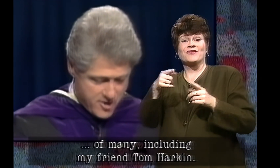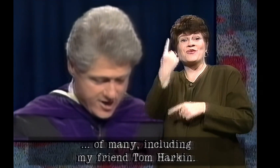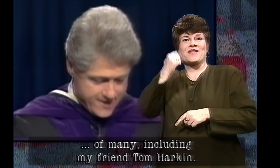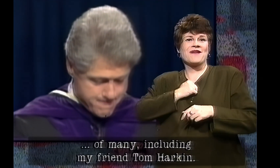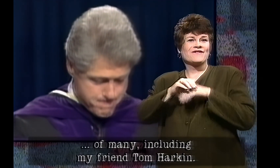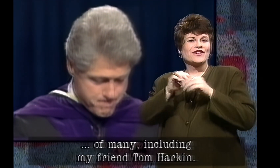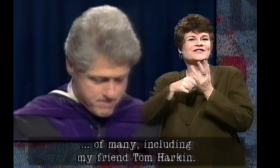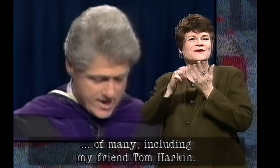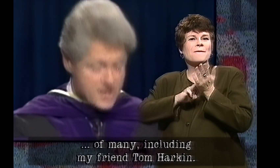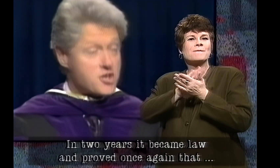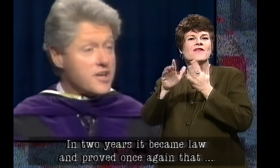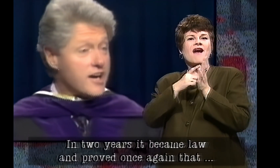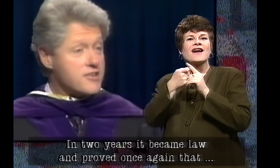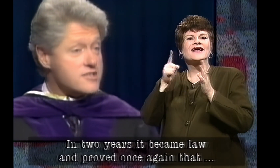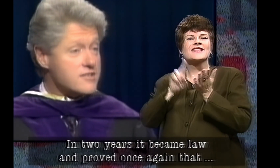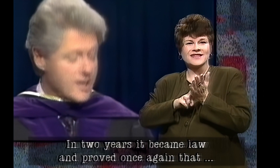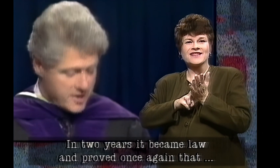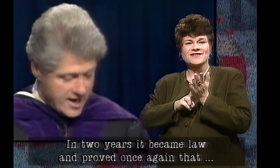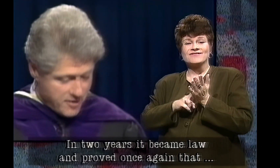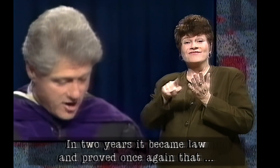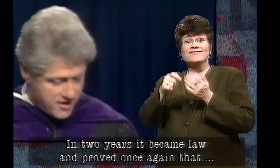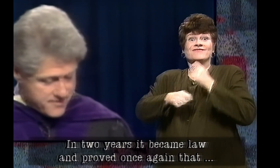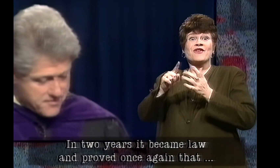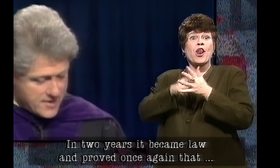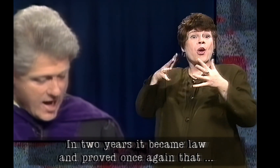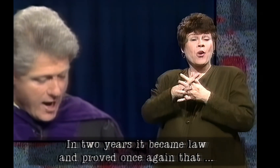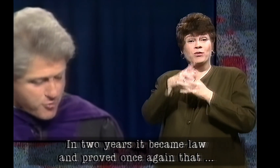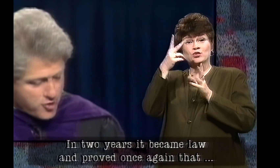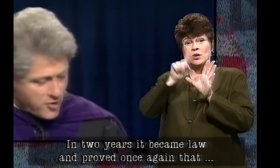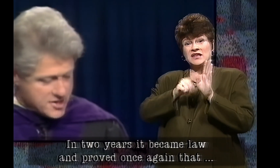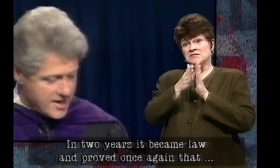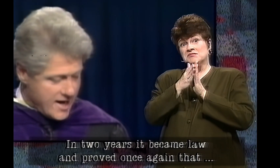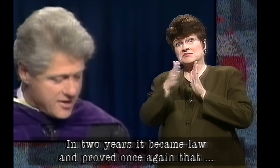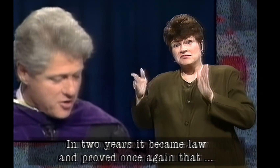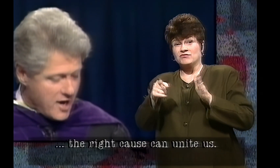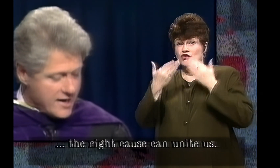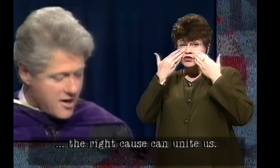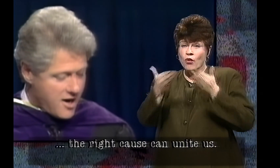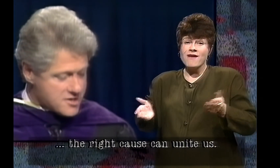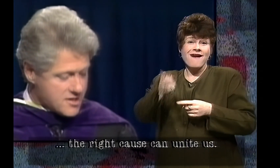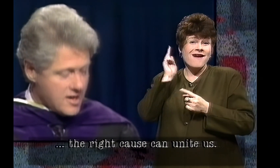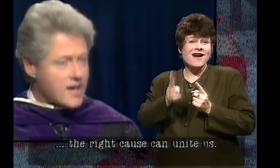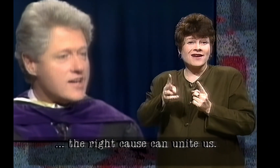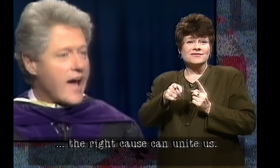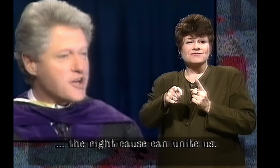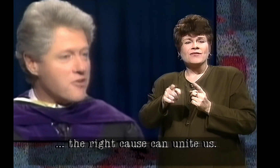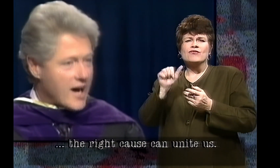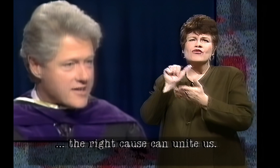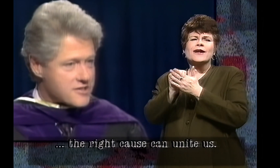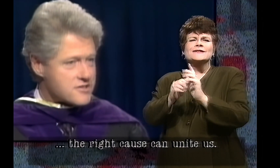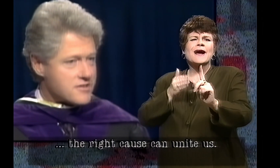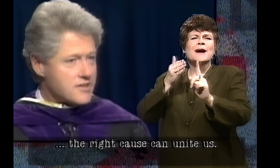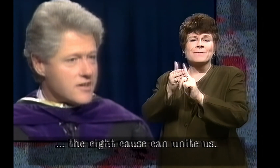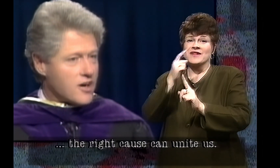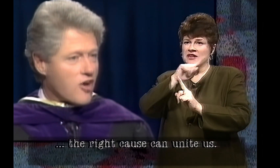Tom Harkin. In 2 years, it became law and proved once again that the right cause can unite